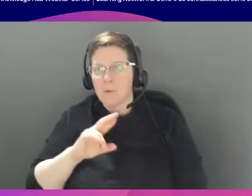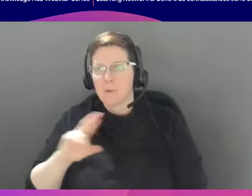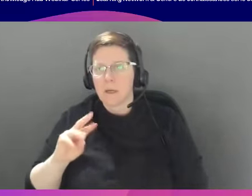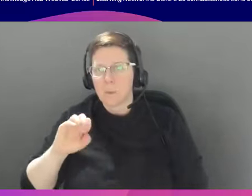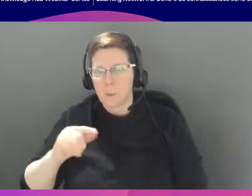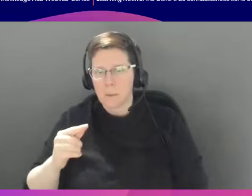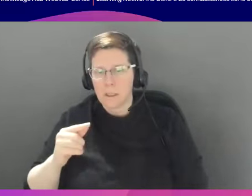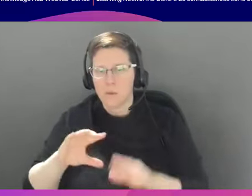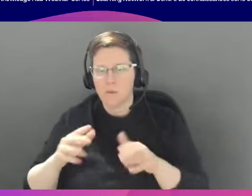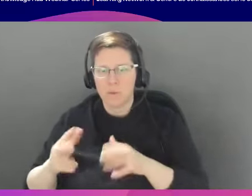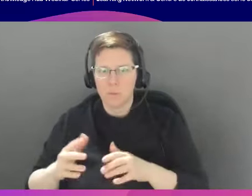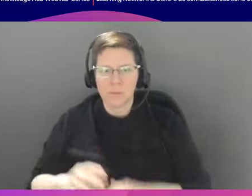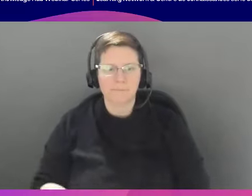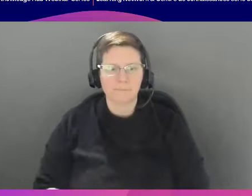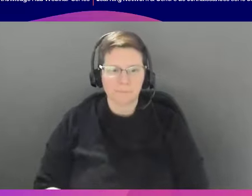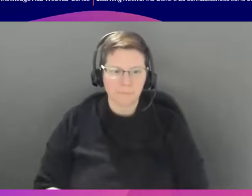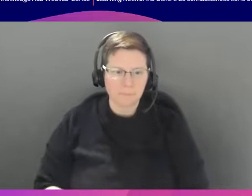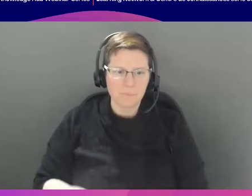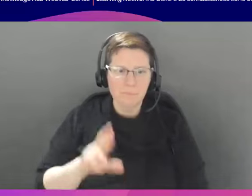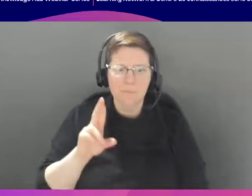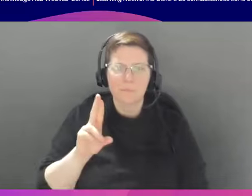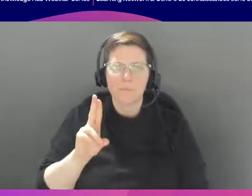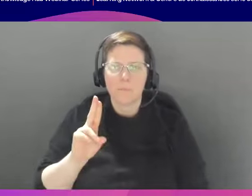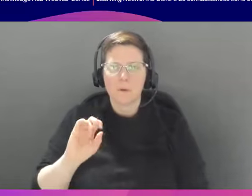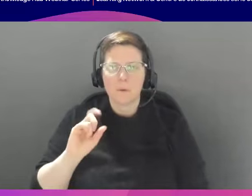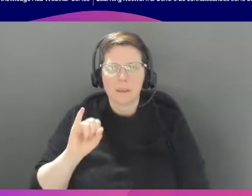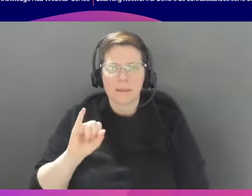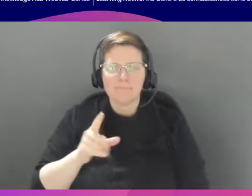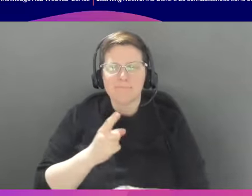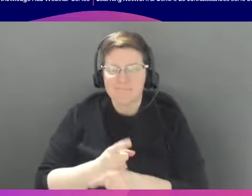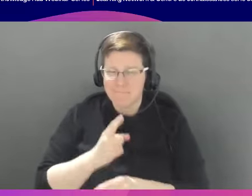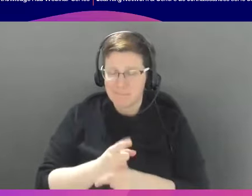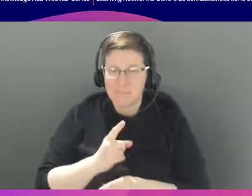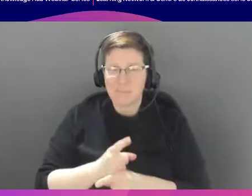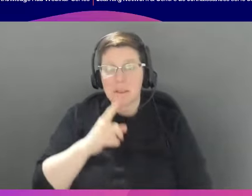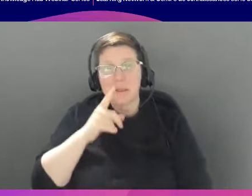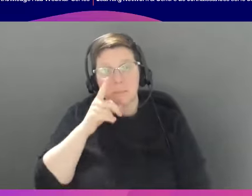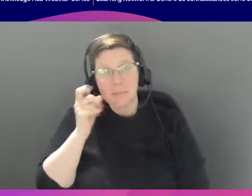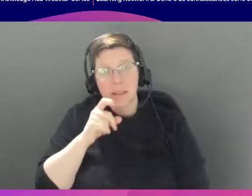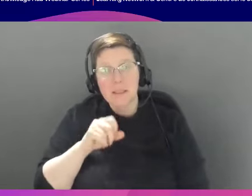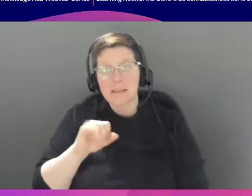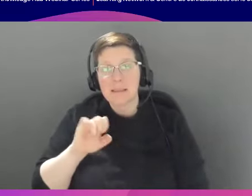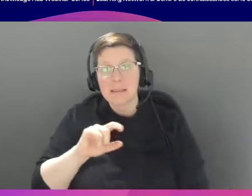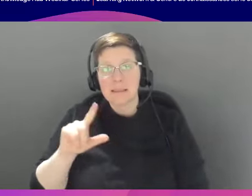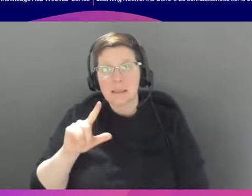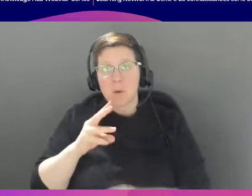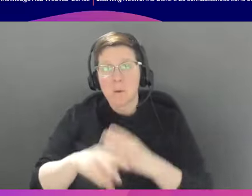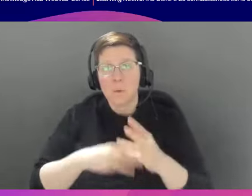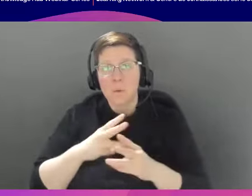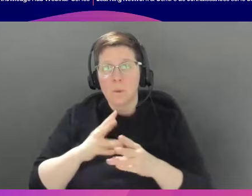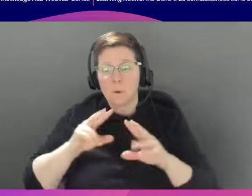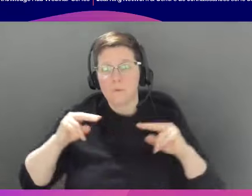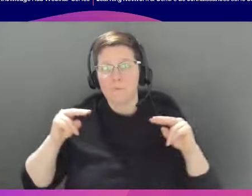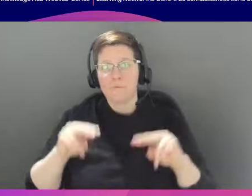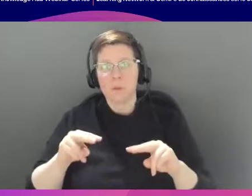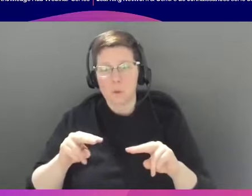Exactly. And just to echo you, Esli, because the incel worldview is so focused on and